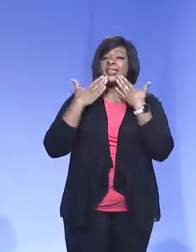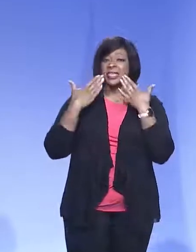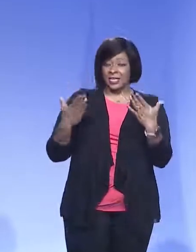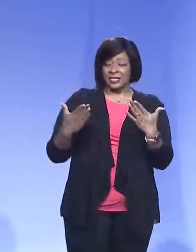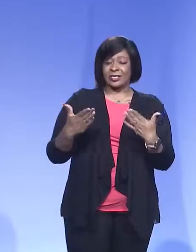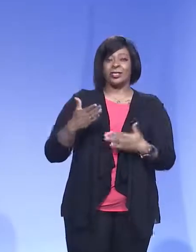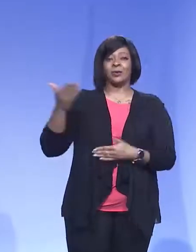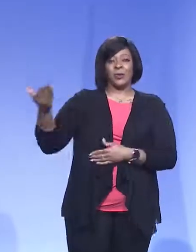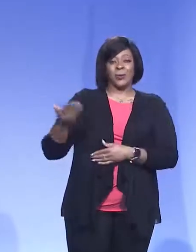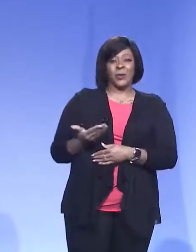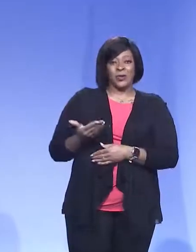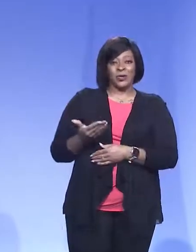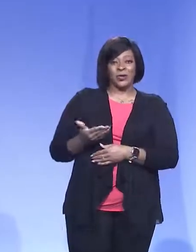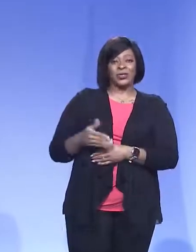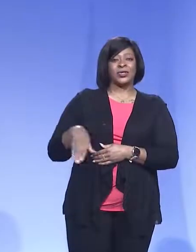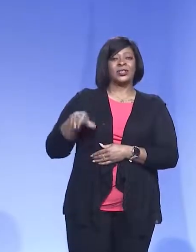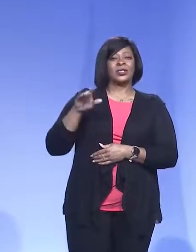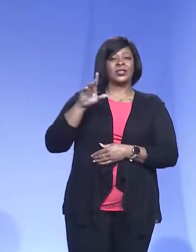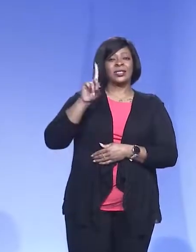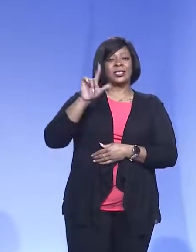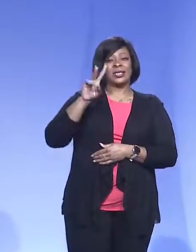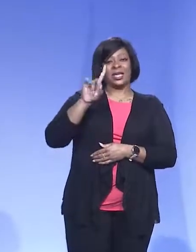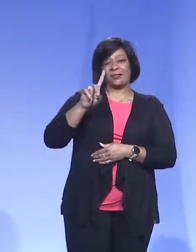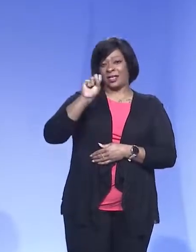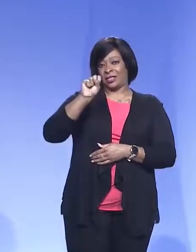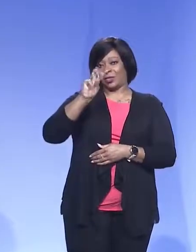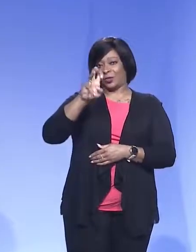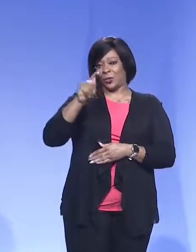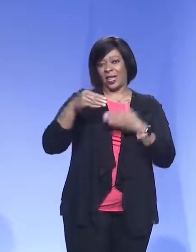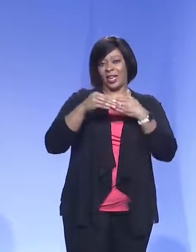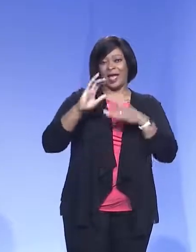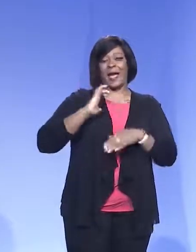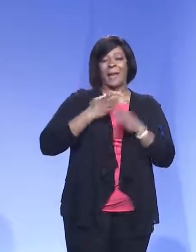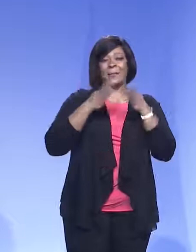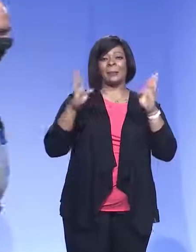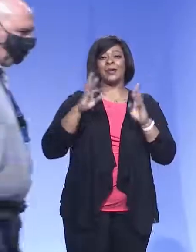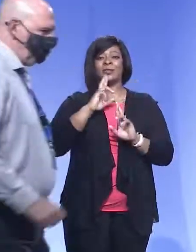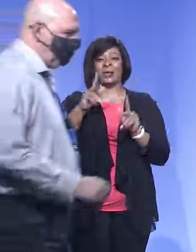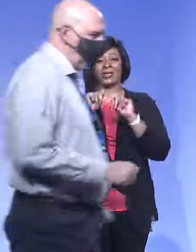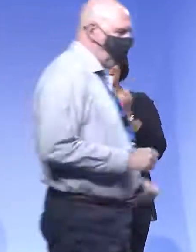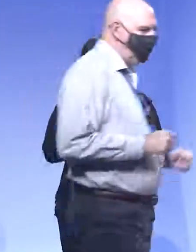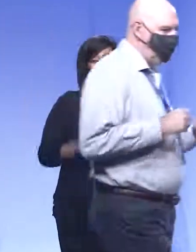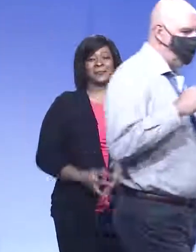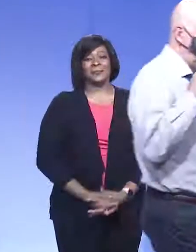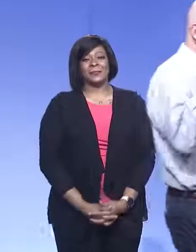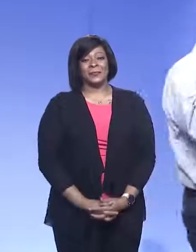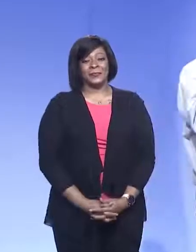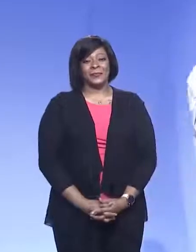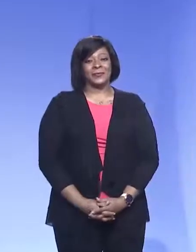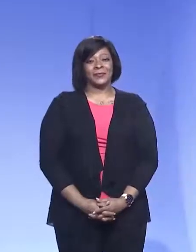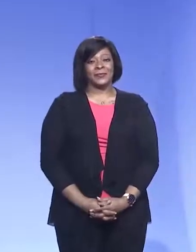I would welcome to the podium David, who leads our COVID response team. Thank you.